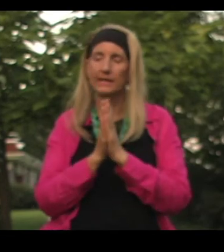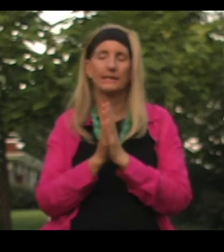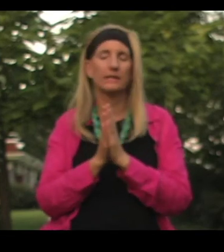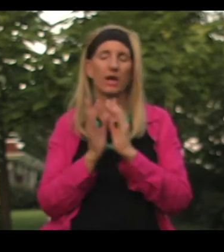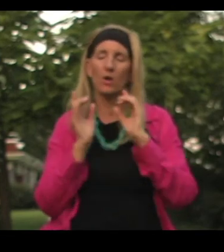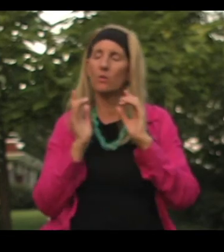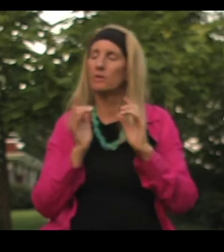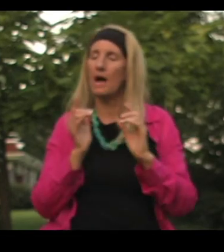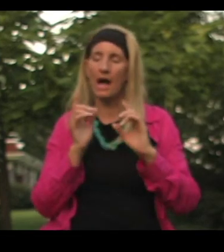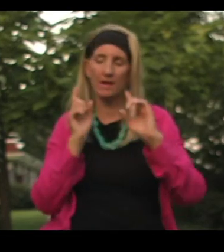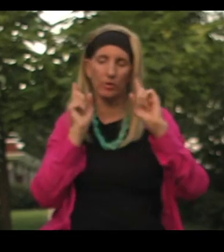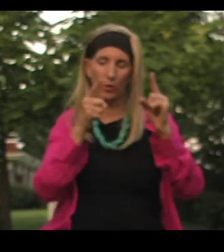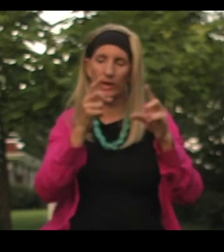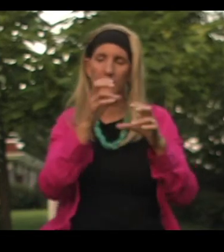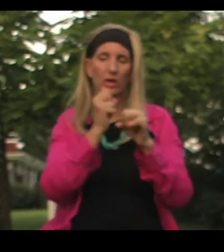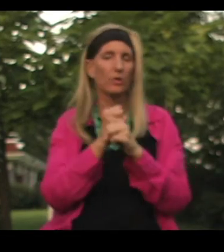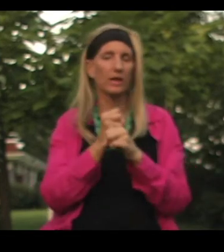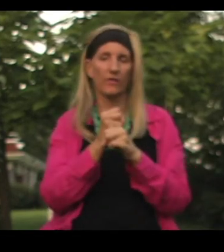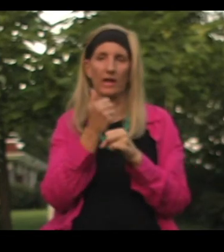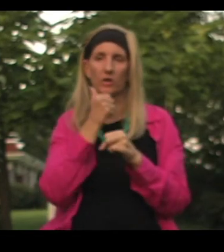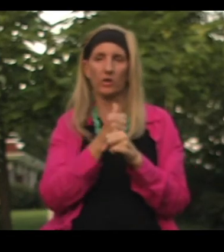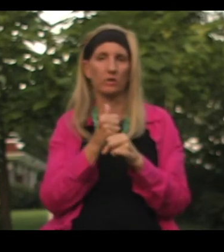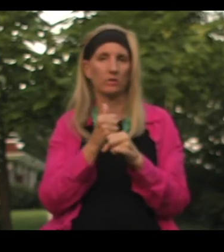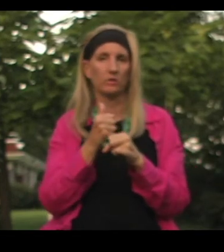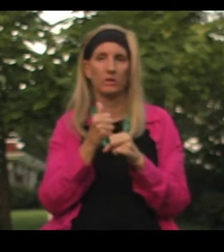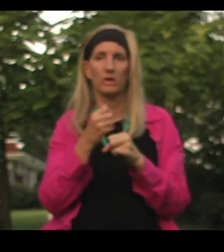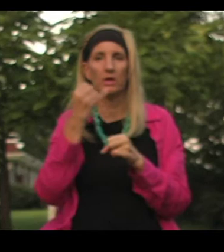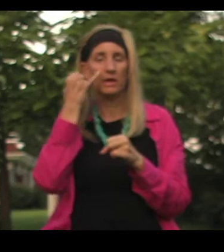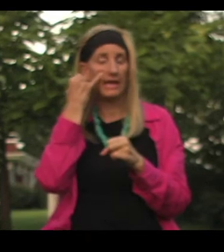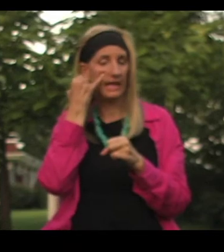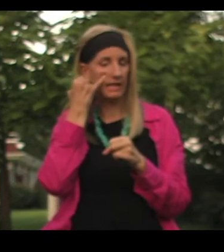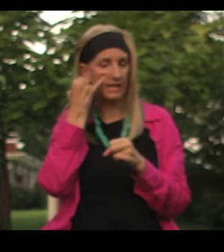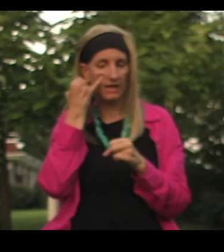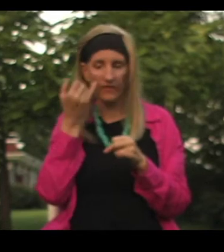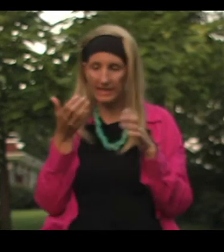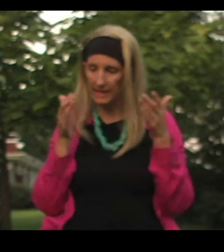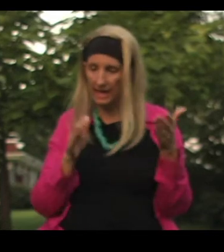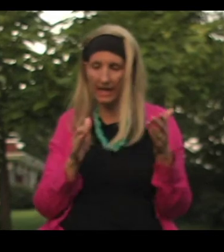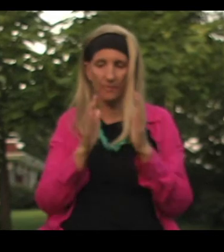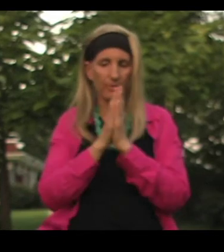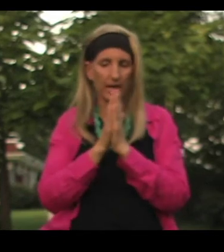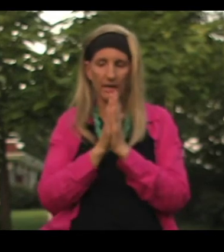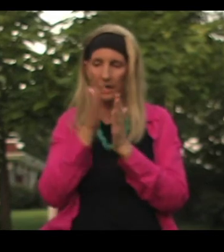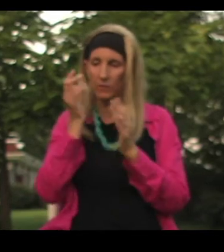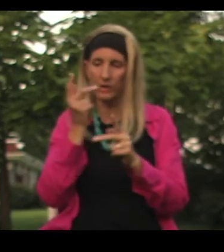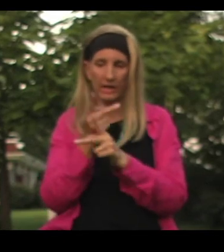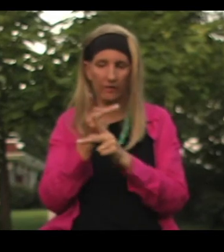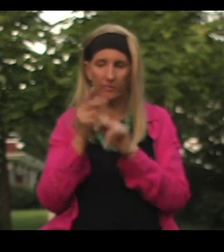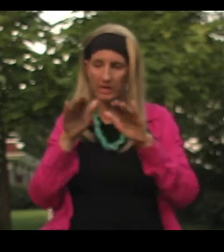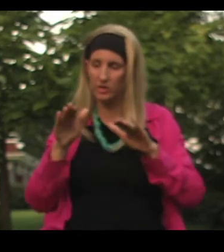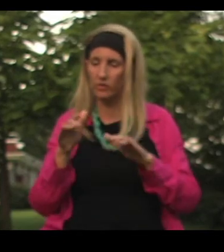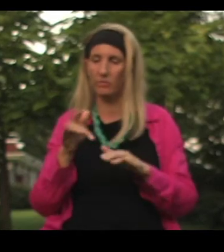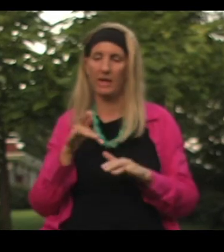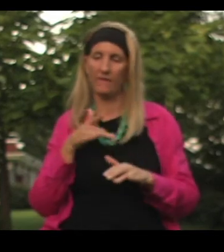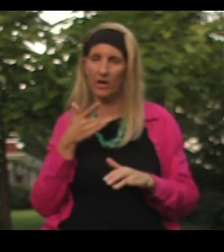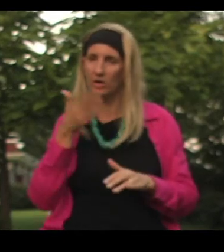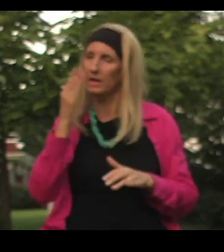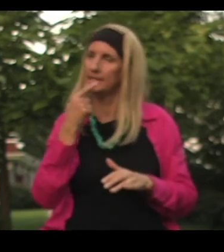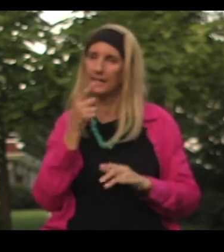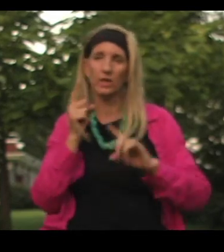said, no, I am going to go get that girl. And if I die, I pray God will care for my children. But I felt God say,